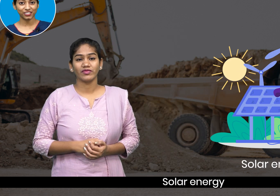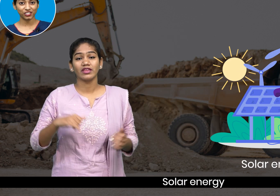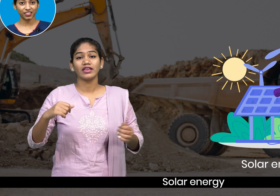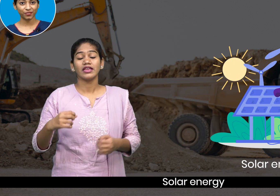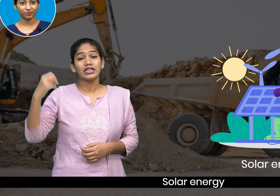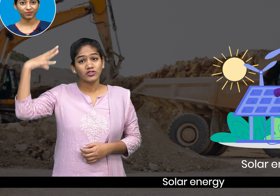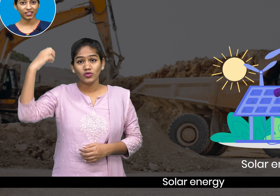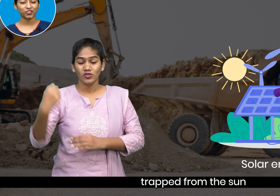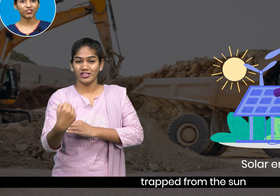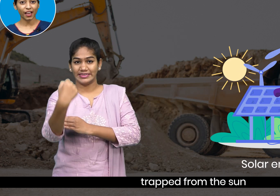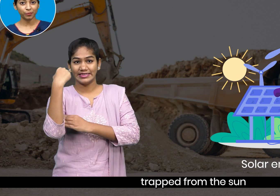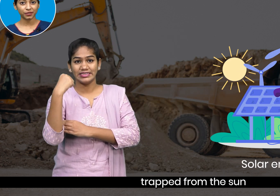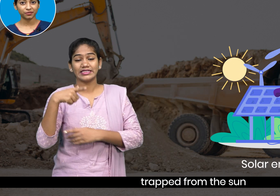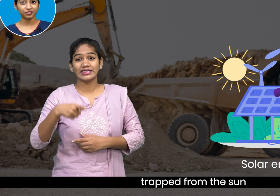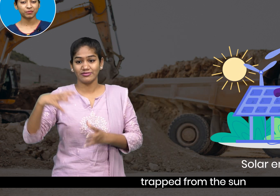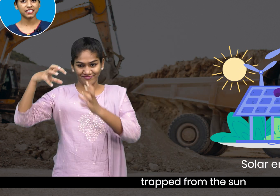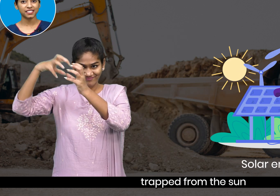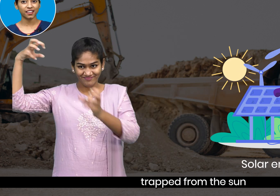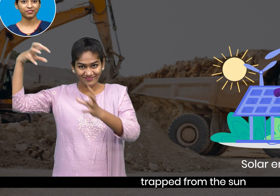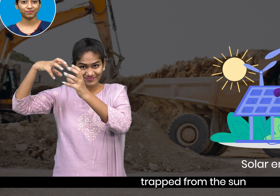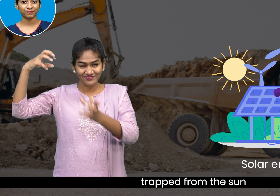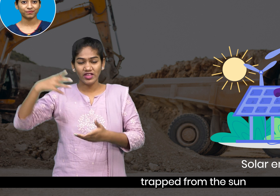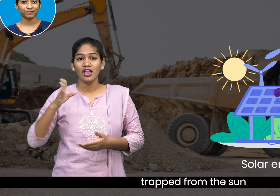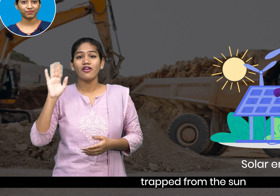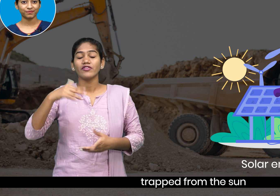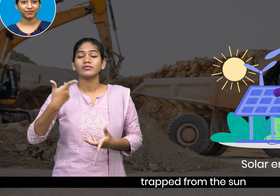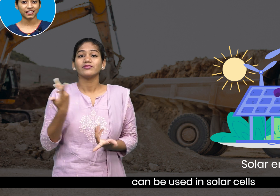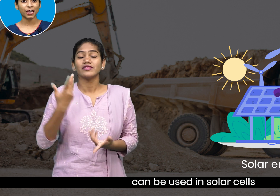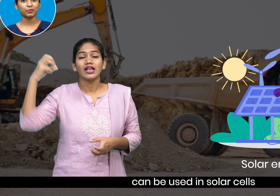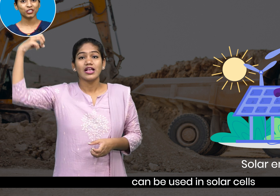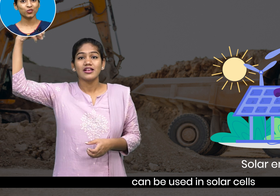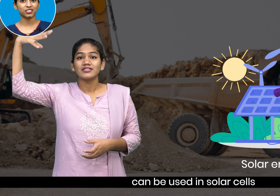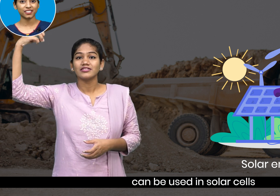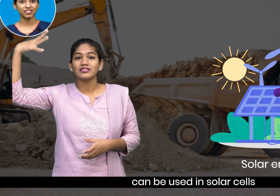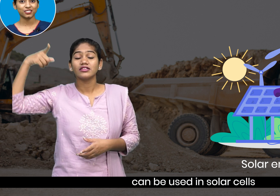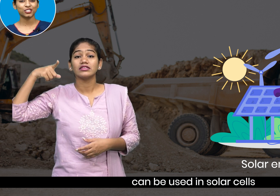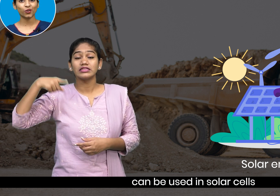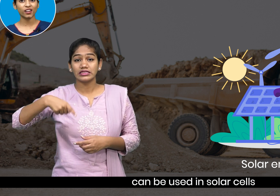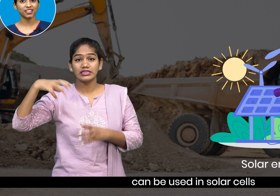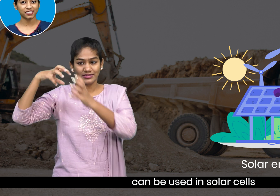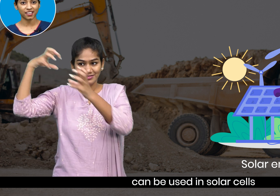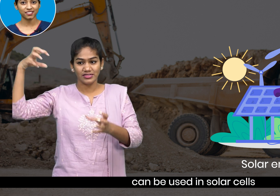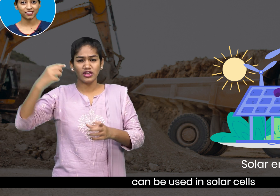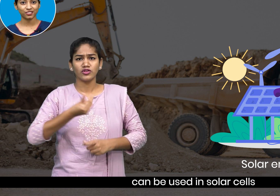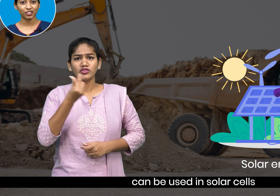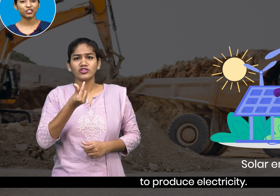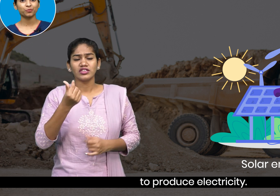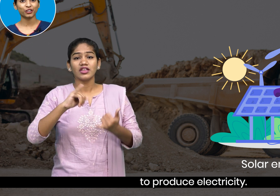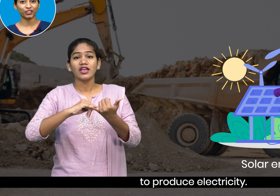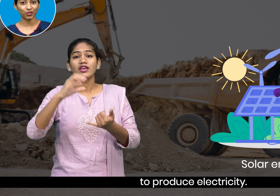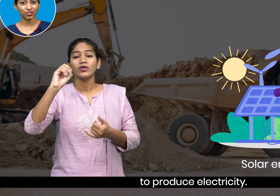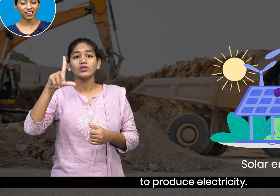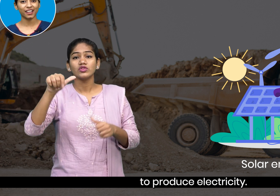Solar energy trapped from the sun can be used in solar cells